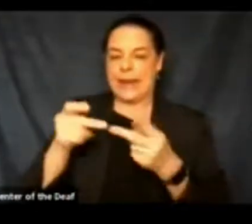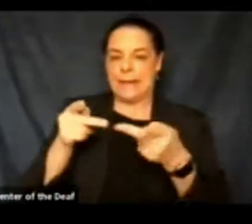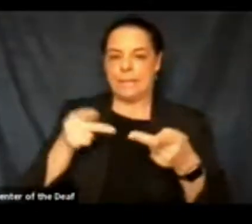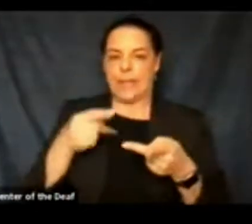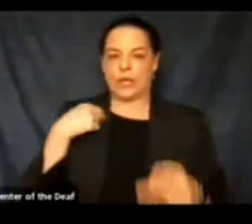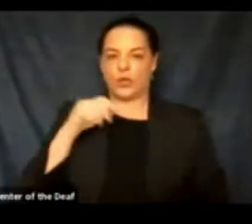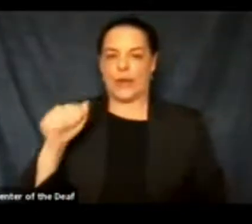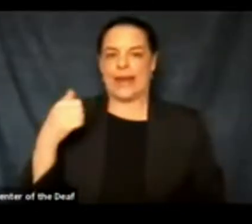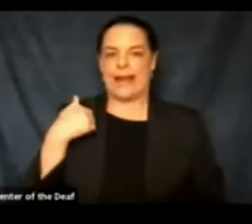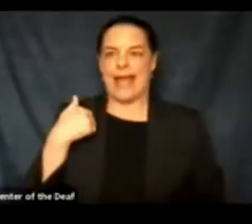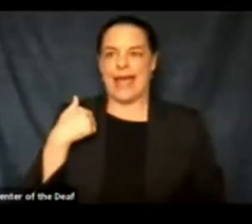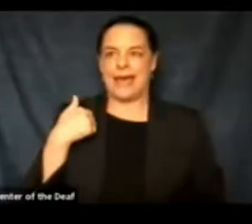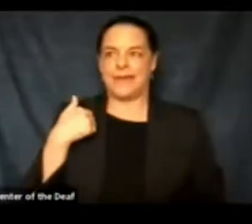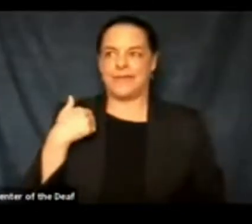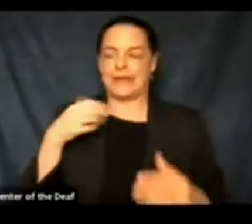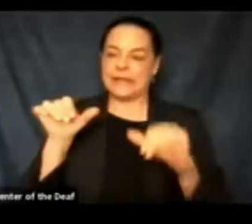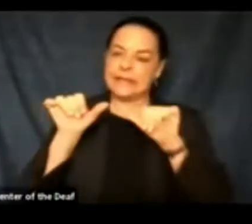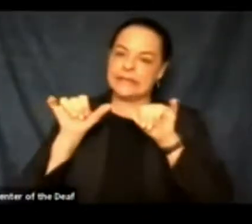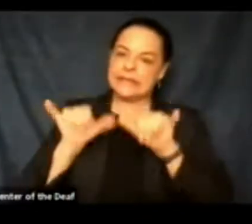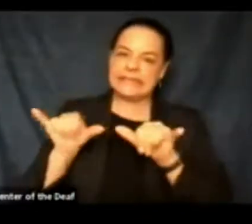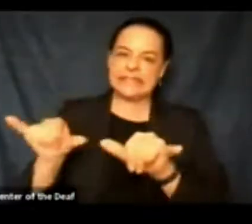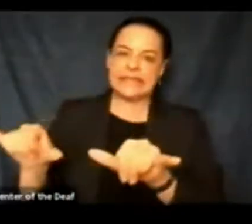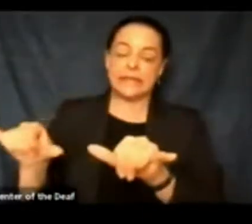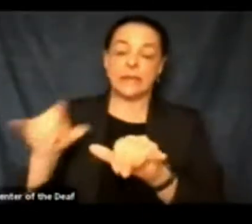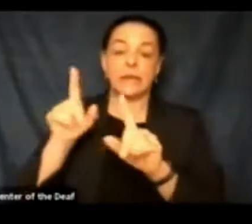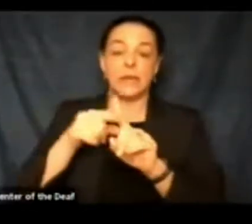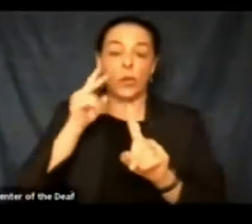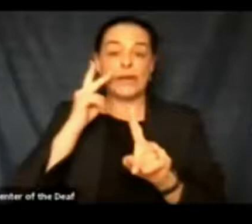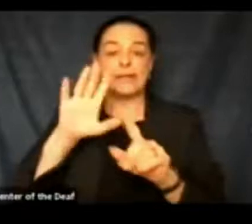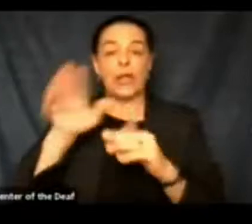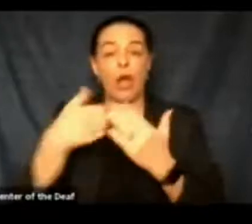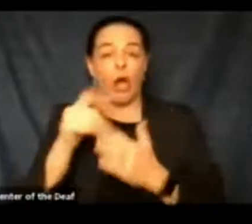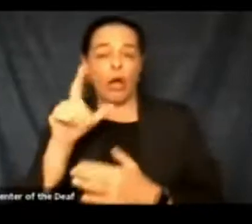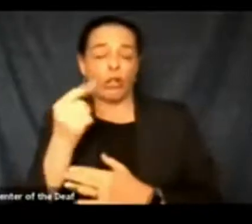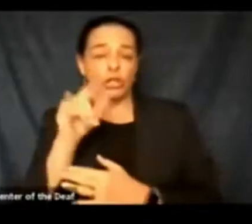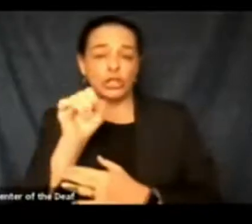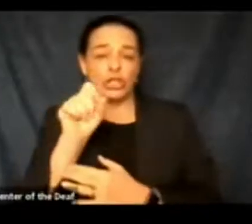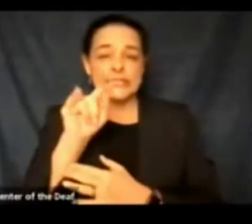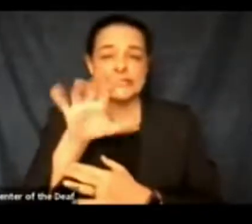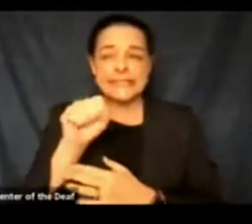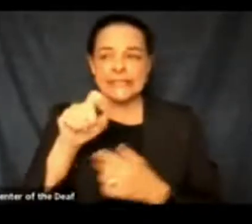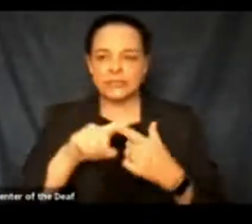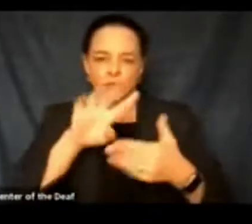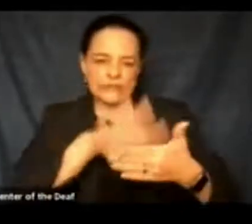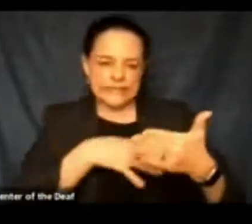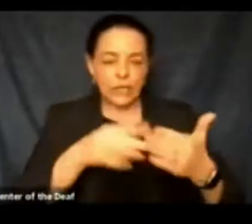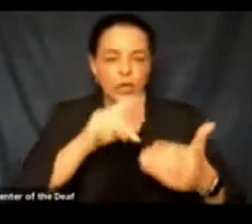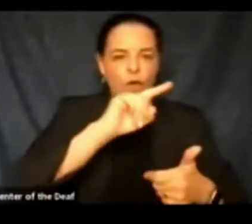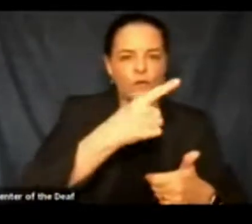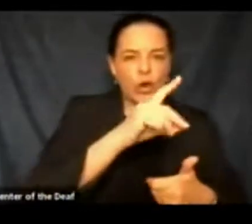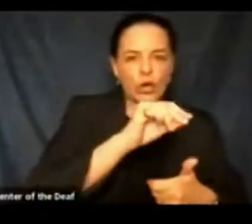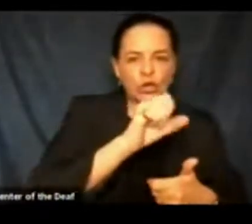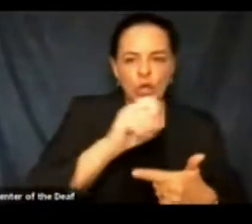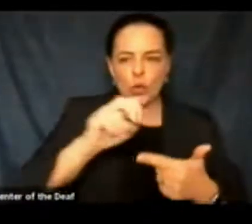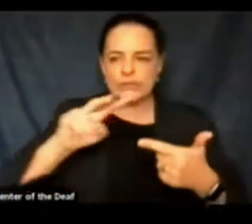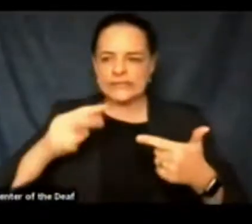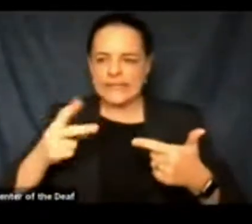have consistently. When you look at all the logistics that come into scheduling first doses and second